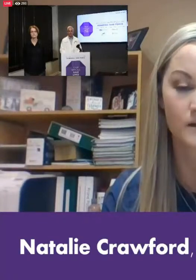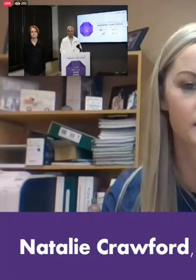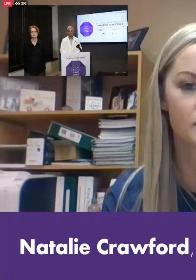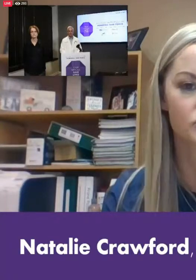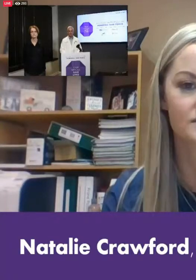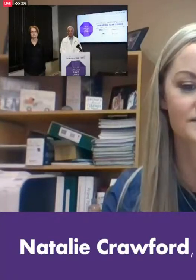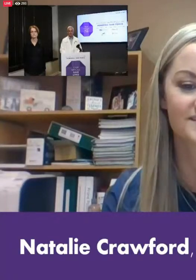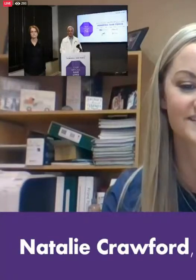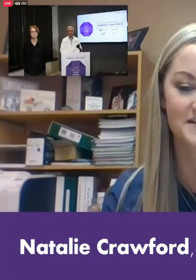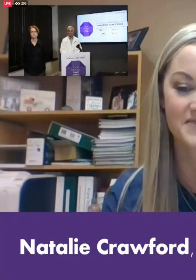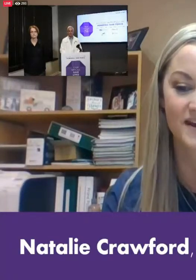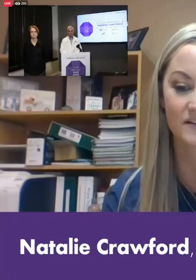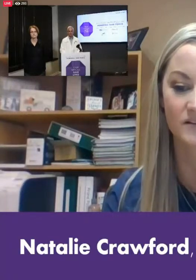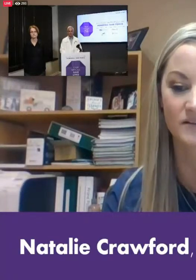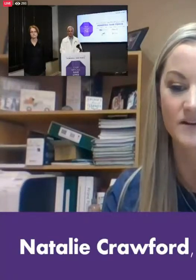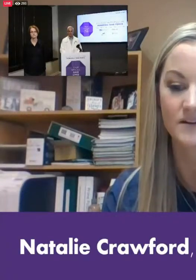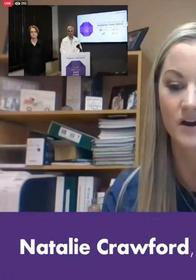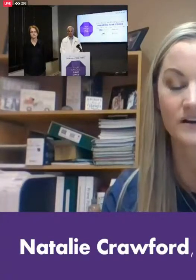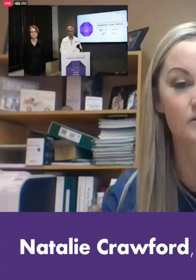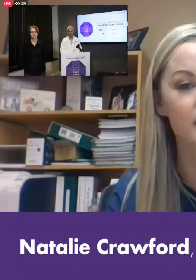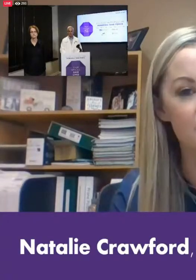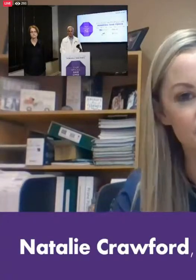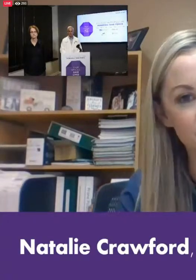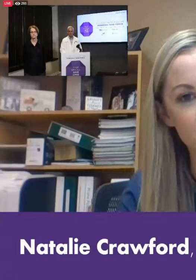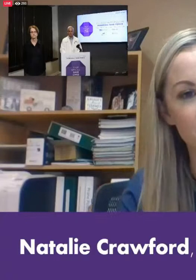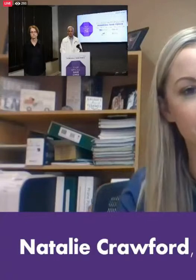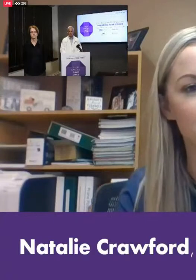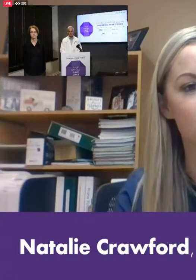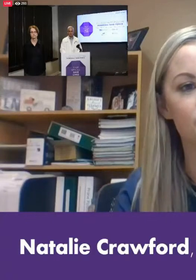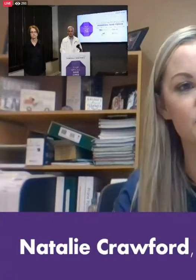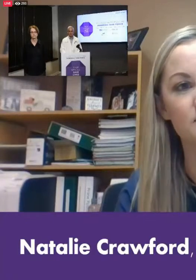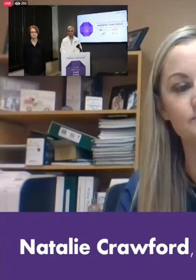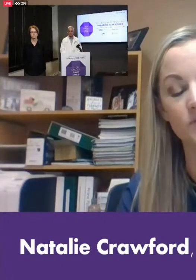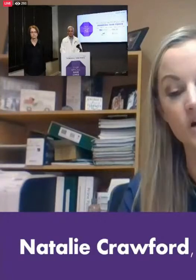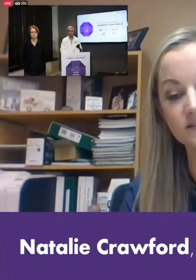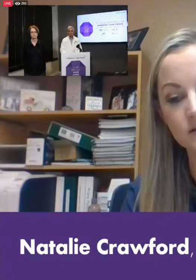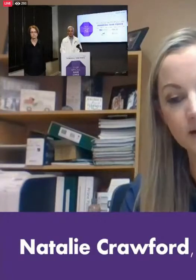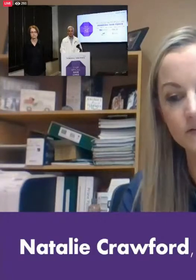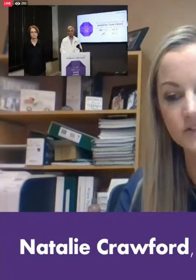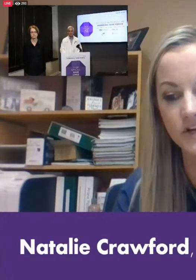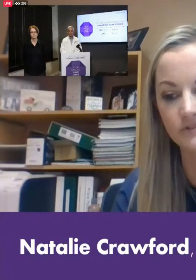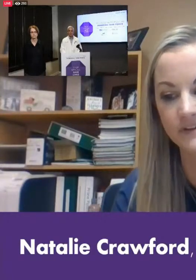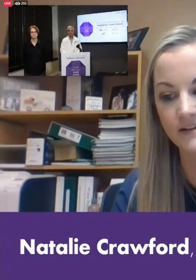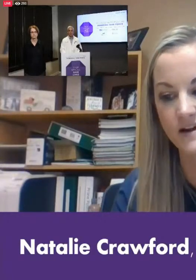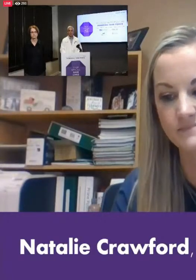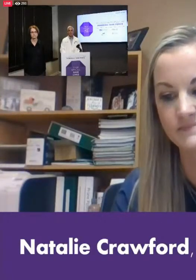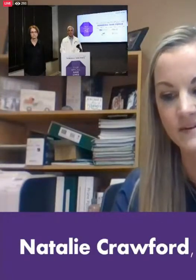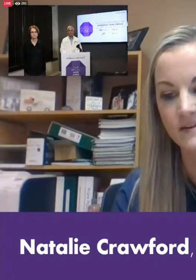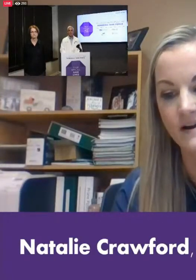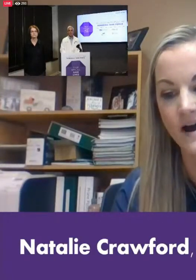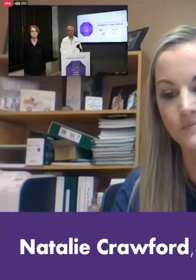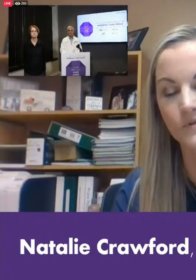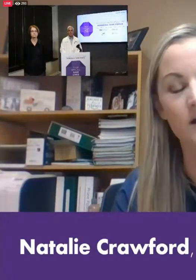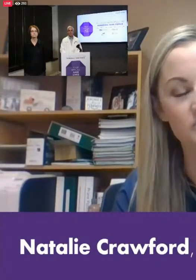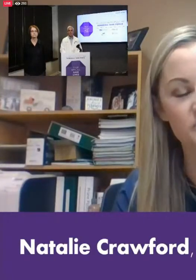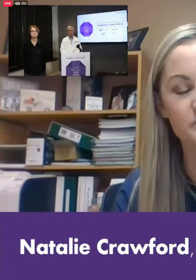I'm sure my patients that are now in heaven and have lost their battle to COVID,